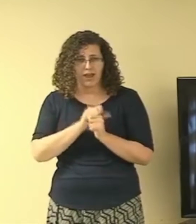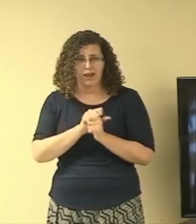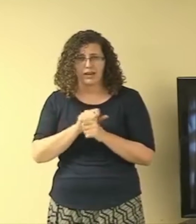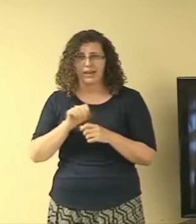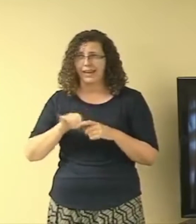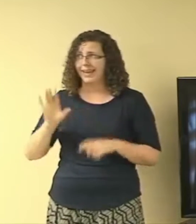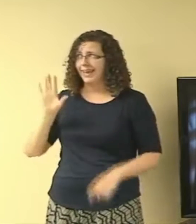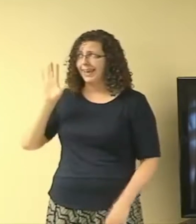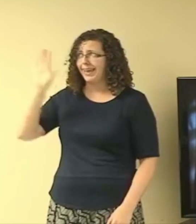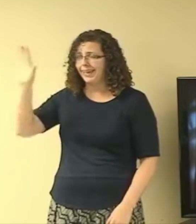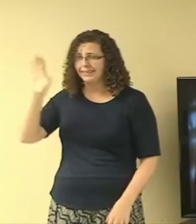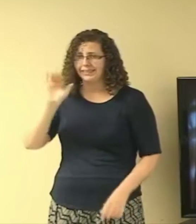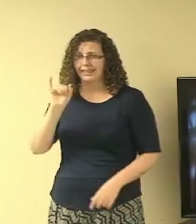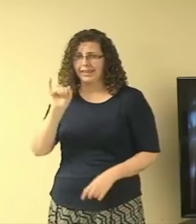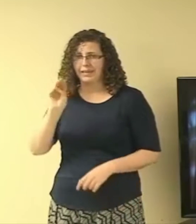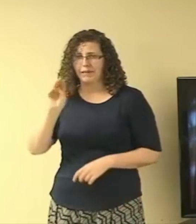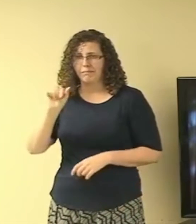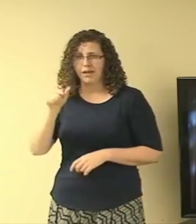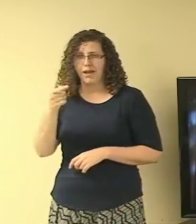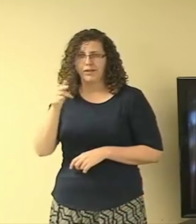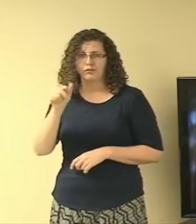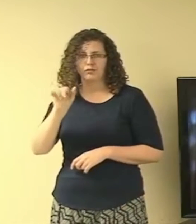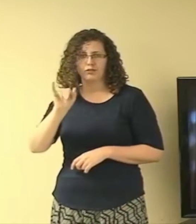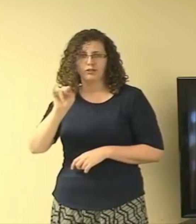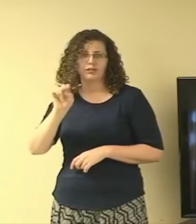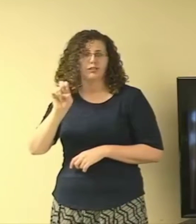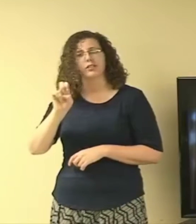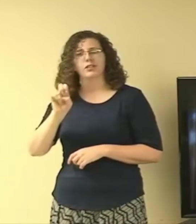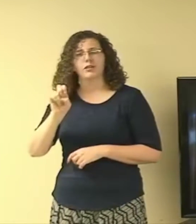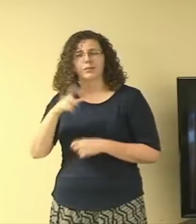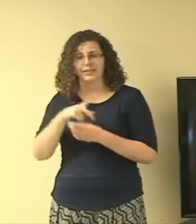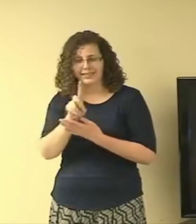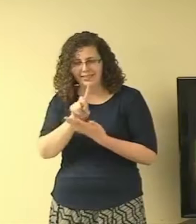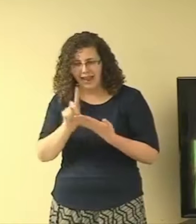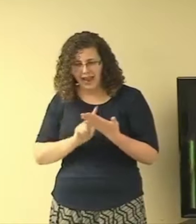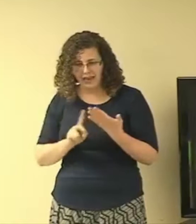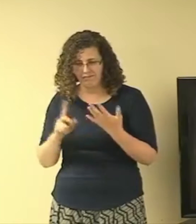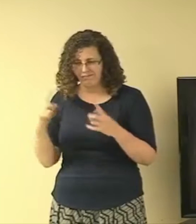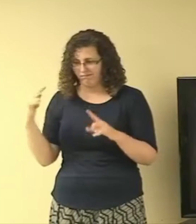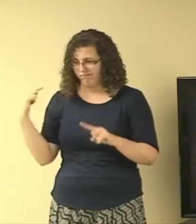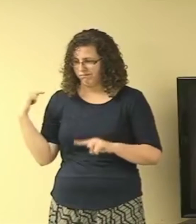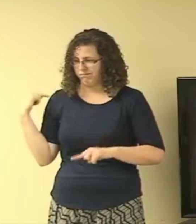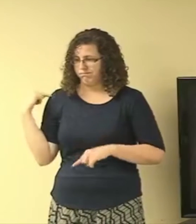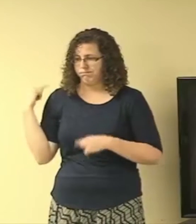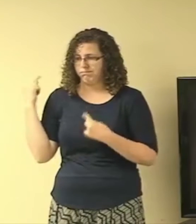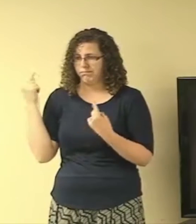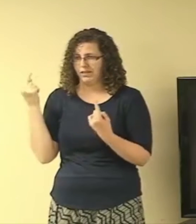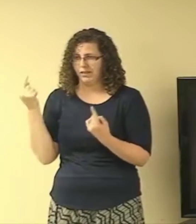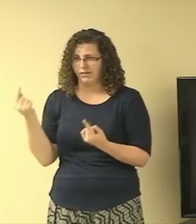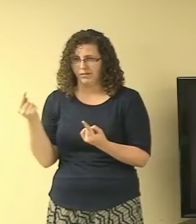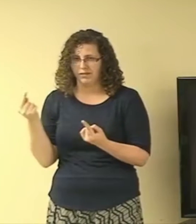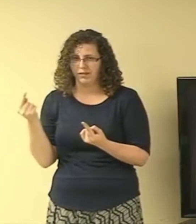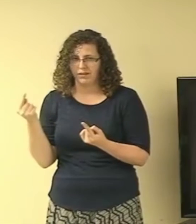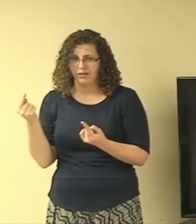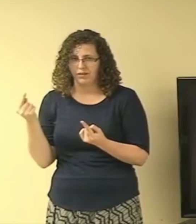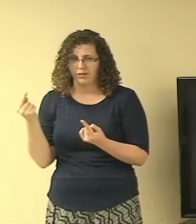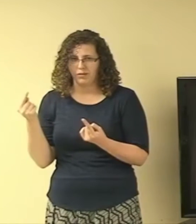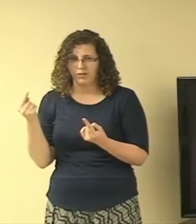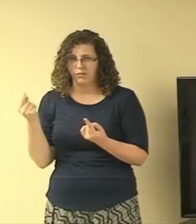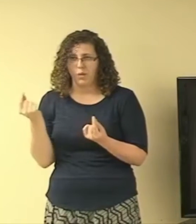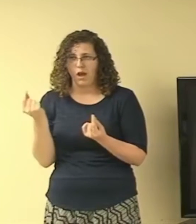image. We are designed from the foundations of the world to be